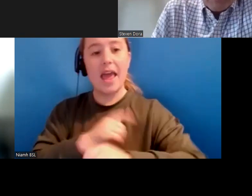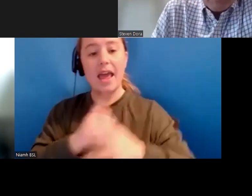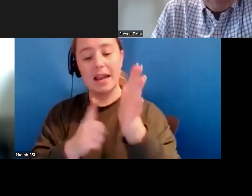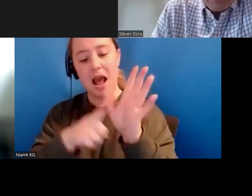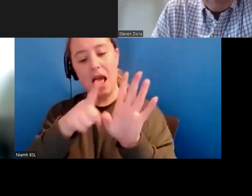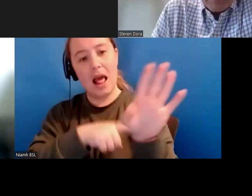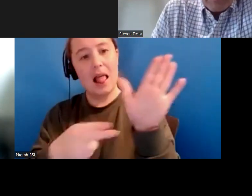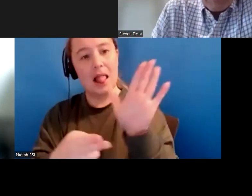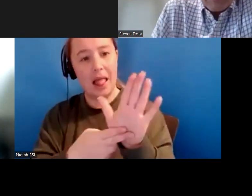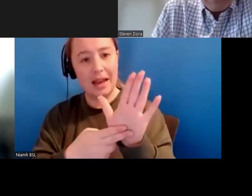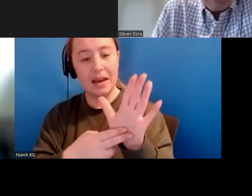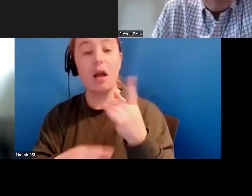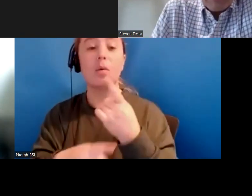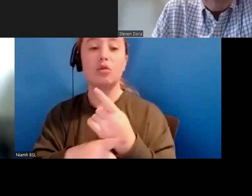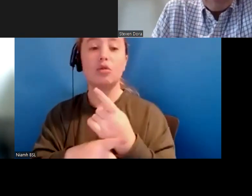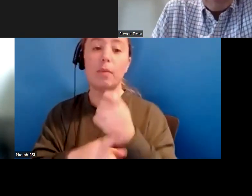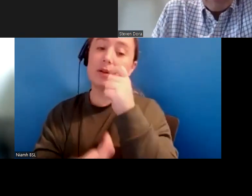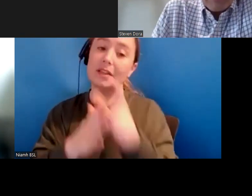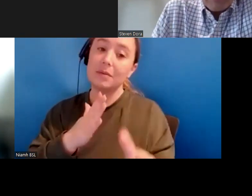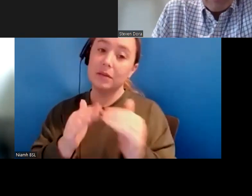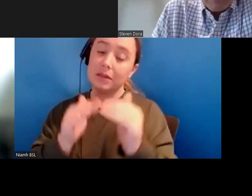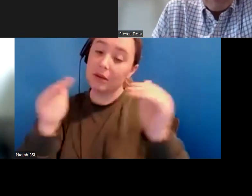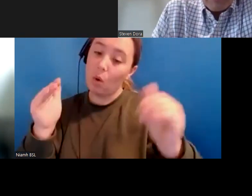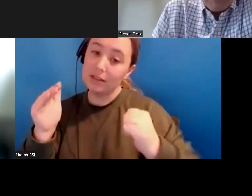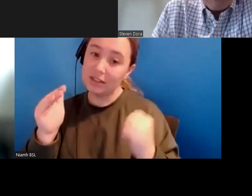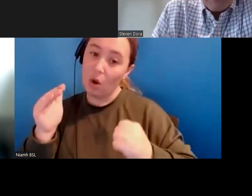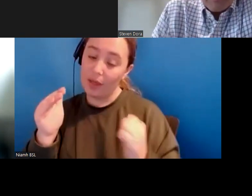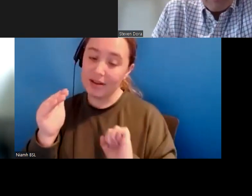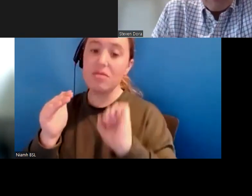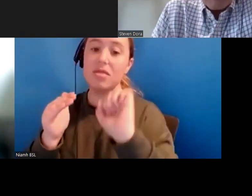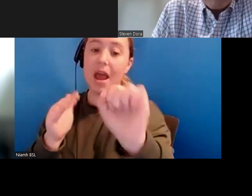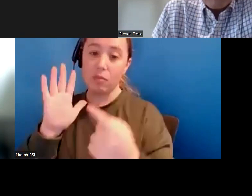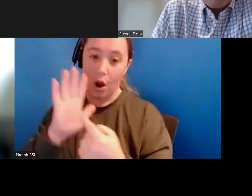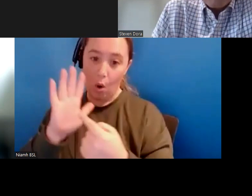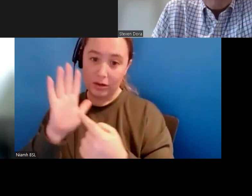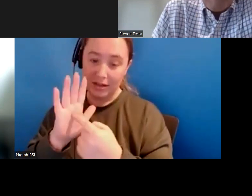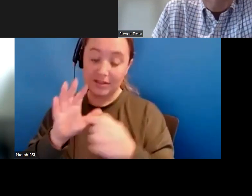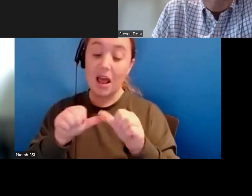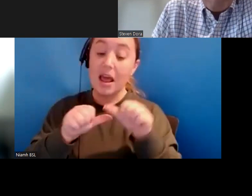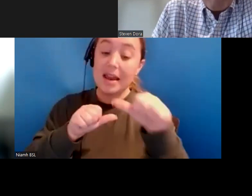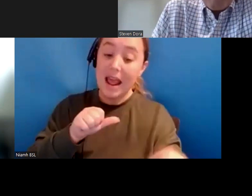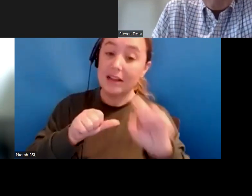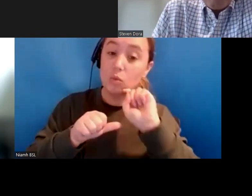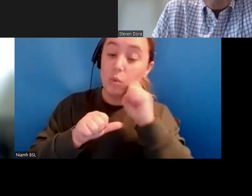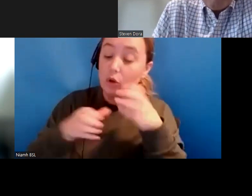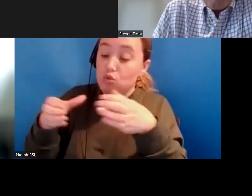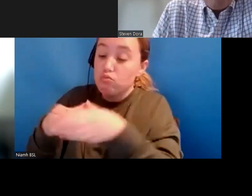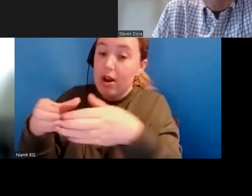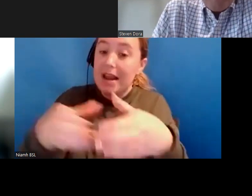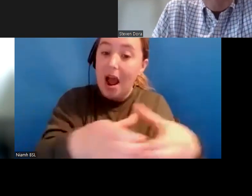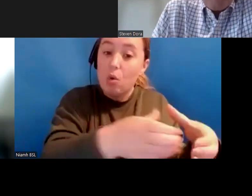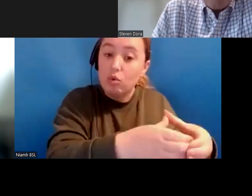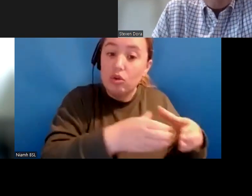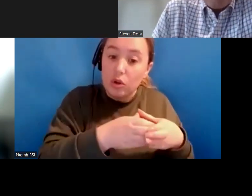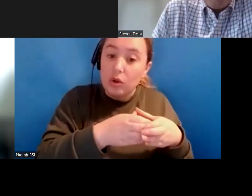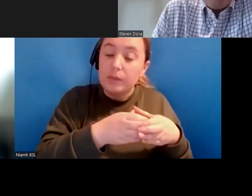breakout rooms where you will be invited to discuss and share your views around one of the 3 key themes of the framework. And these breakout rooms will be